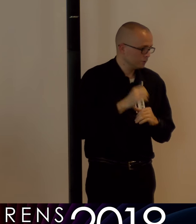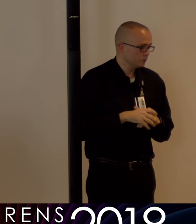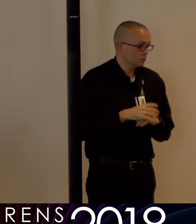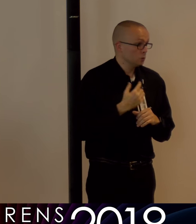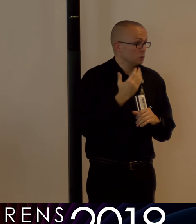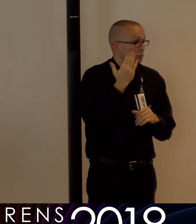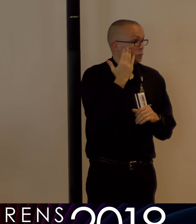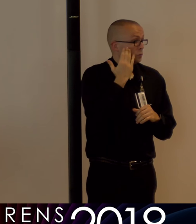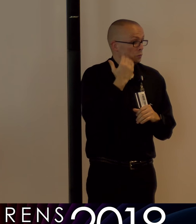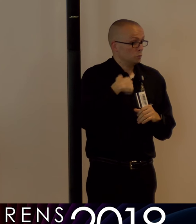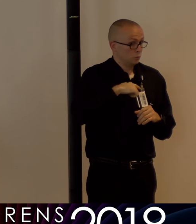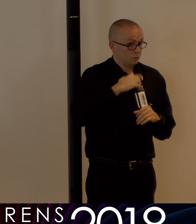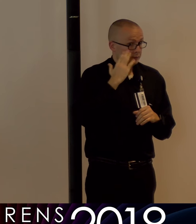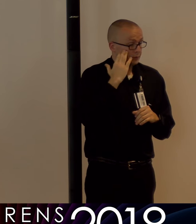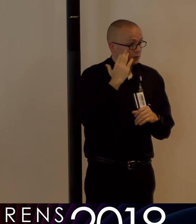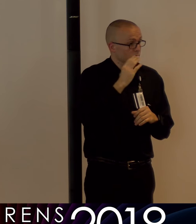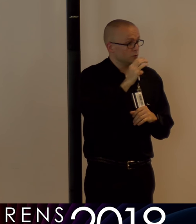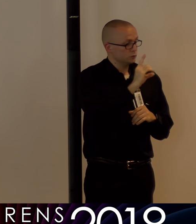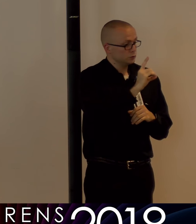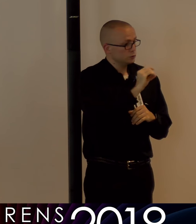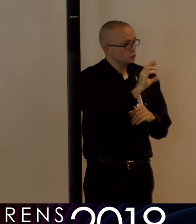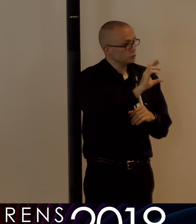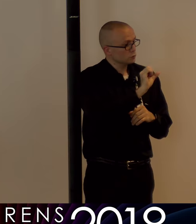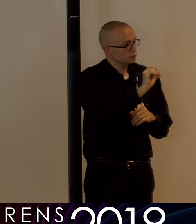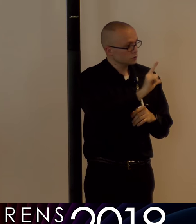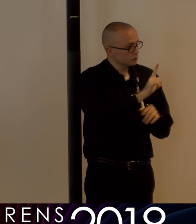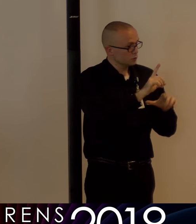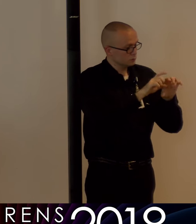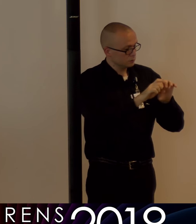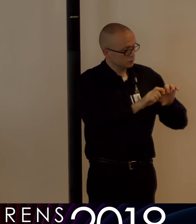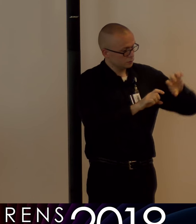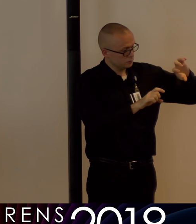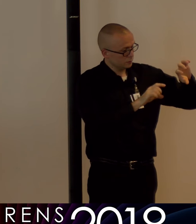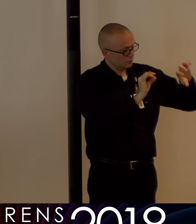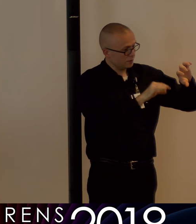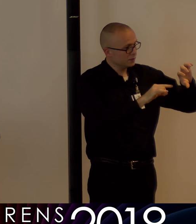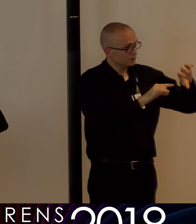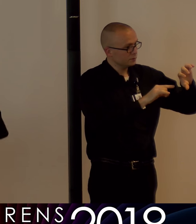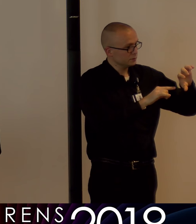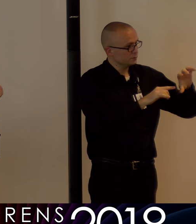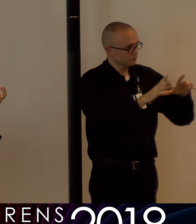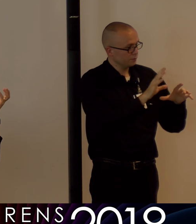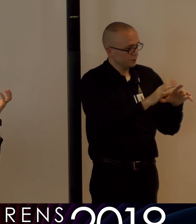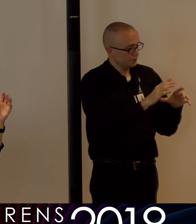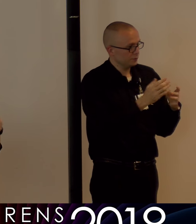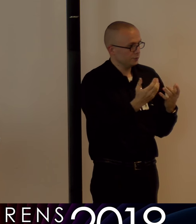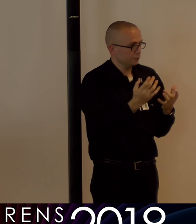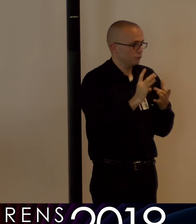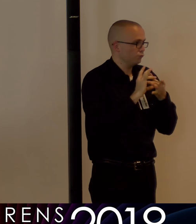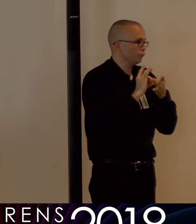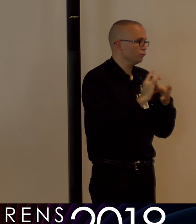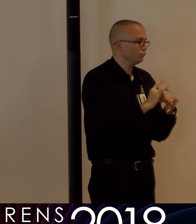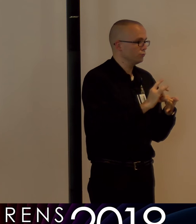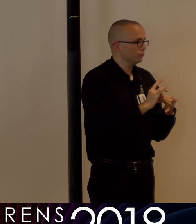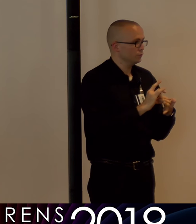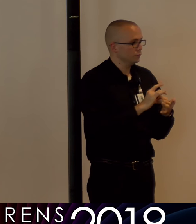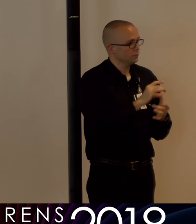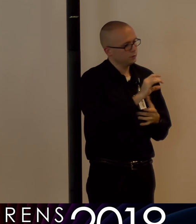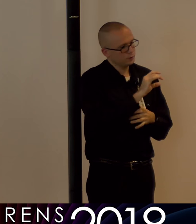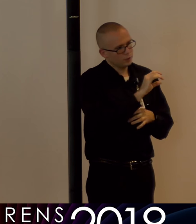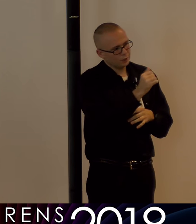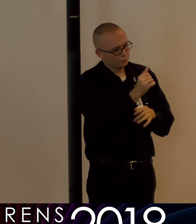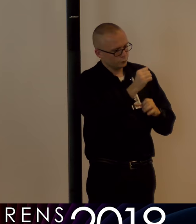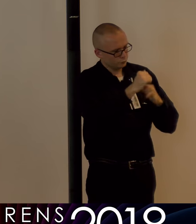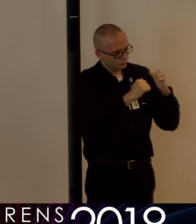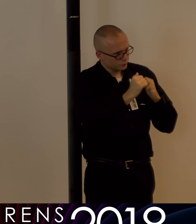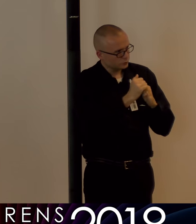We know that the dorsal or upper part of the ear, that ball, gives rise to the vestibular structures,